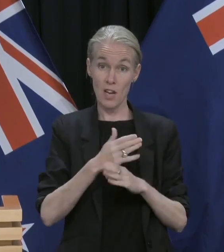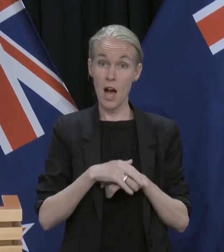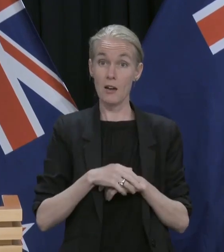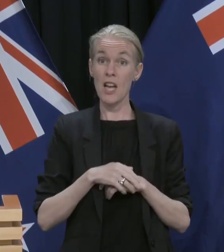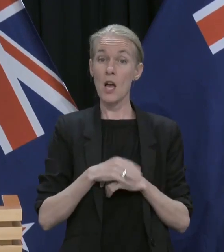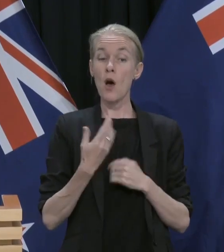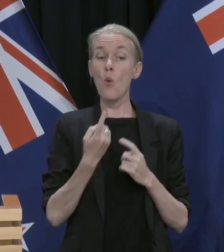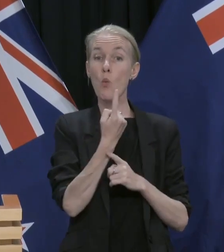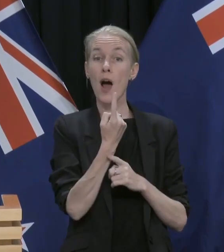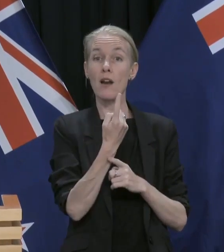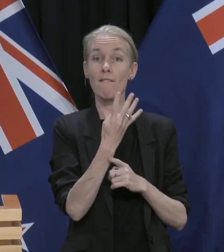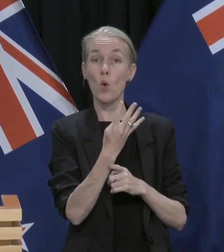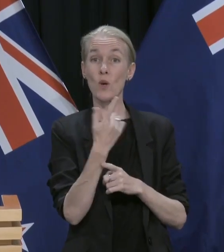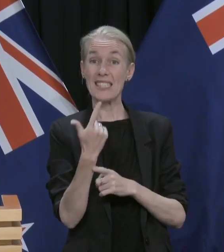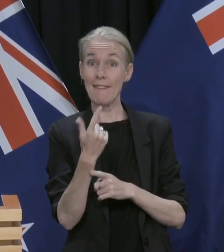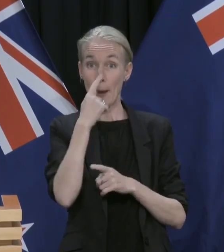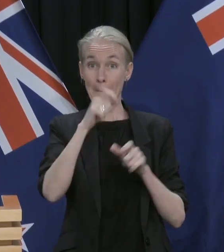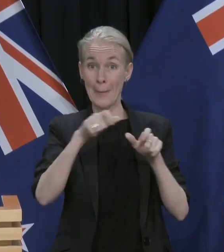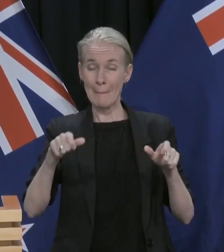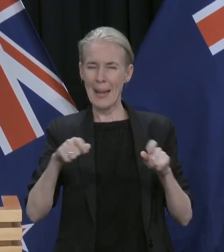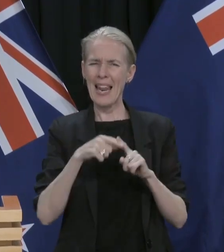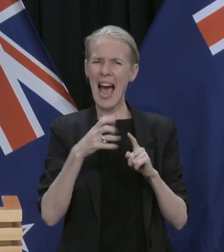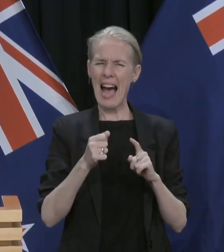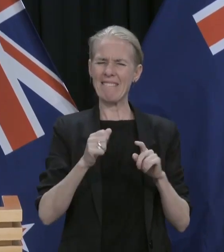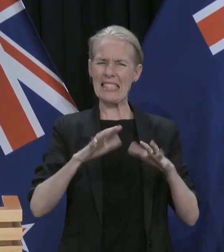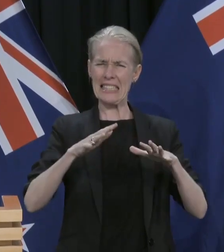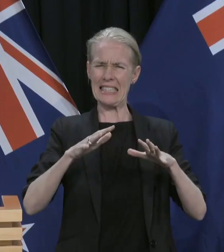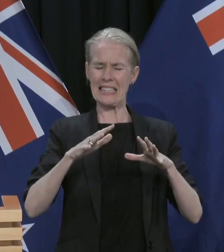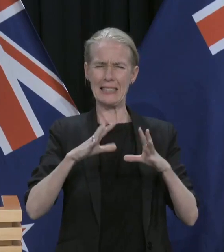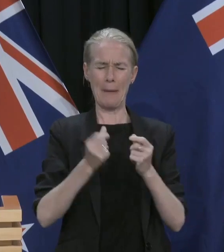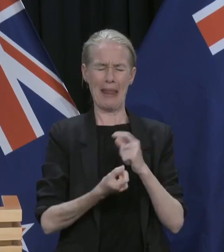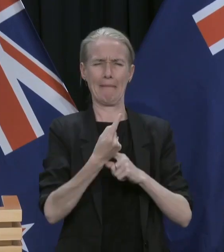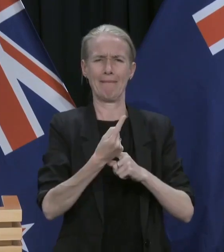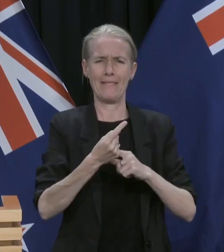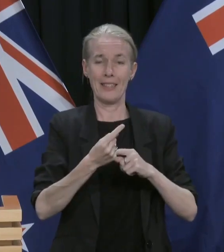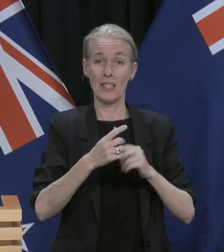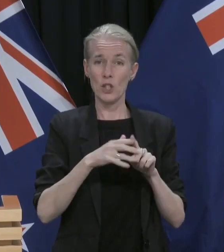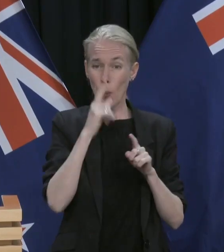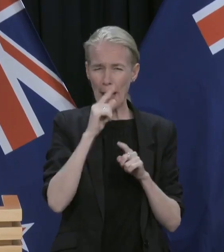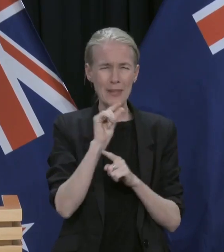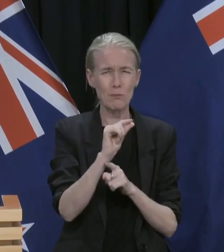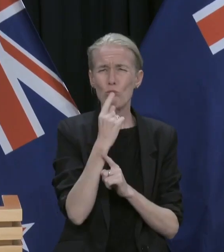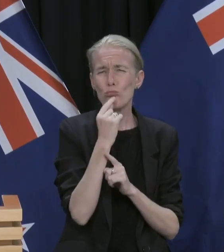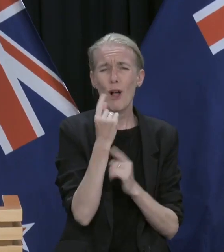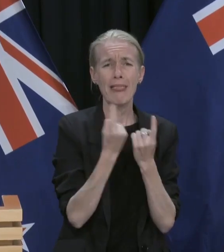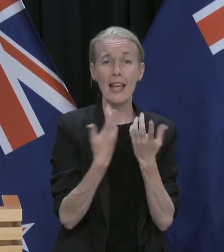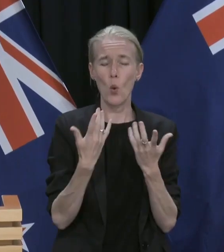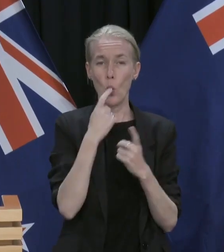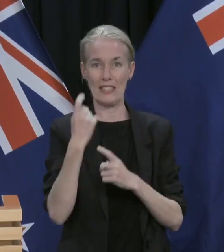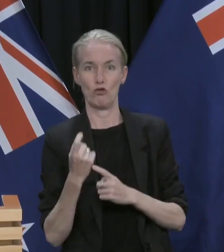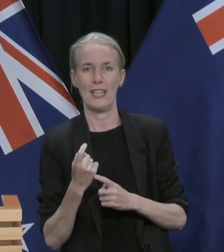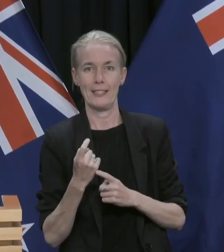147 adverse reactions reported. I should say an adverse reaction is any reaction, whether it's mild or considered serious.